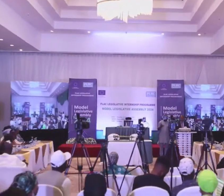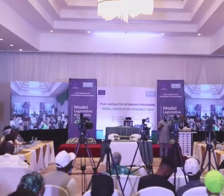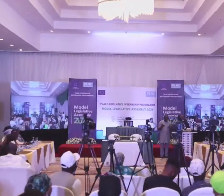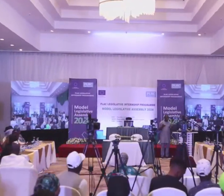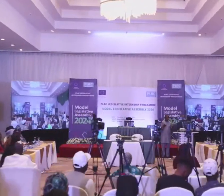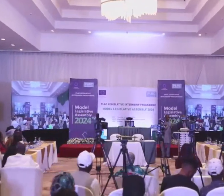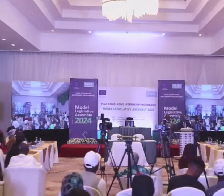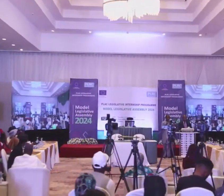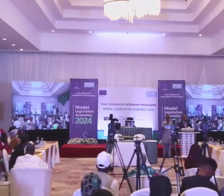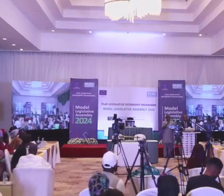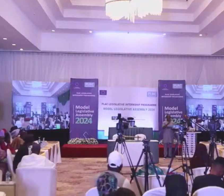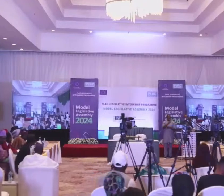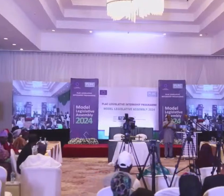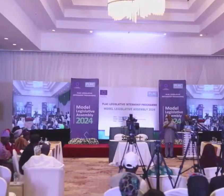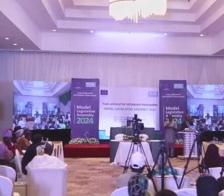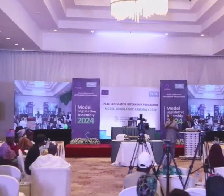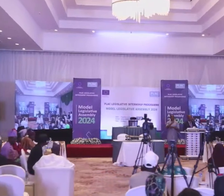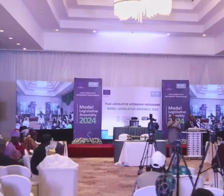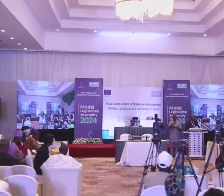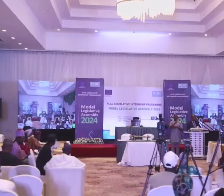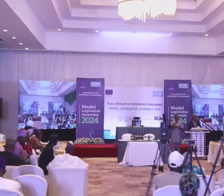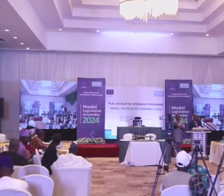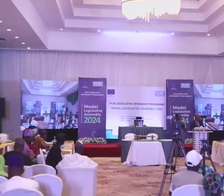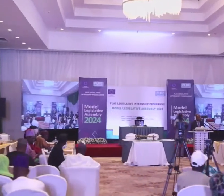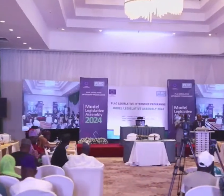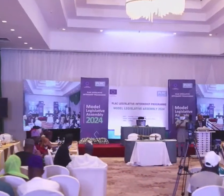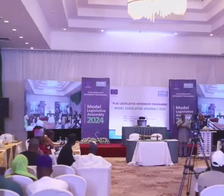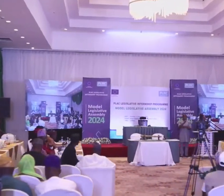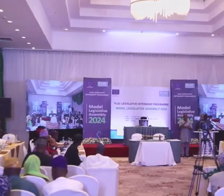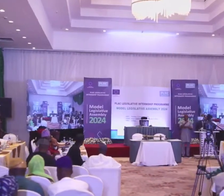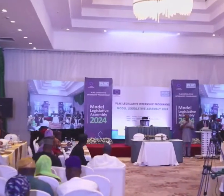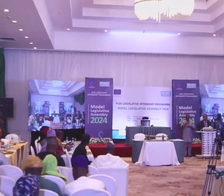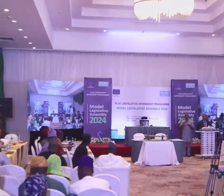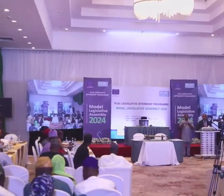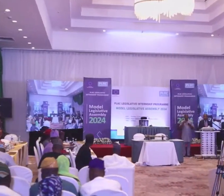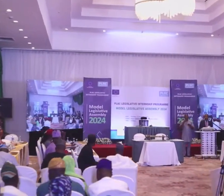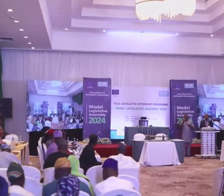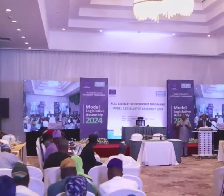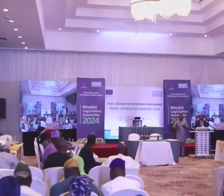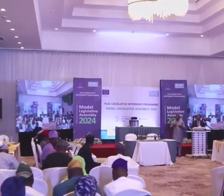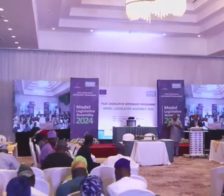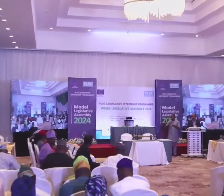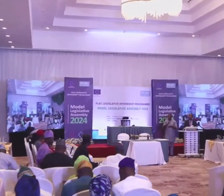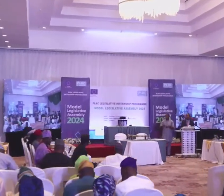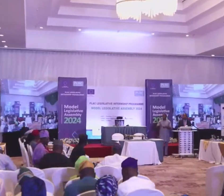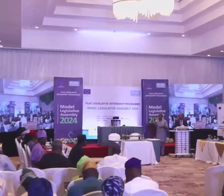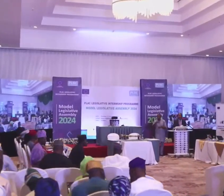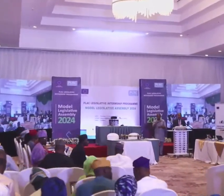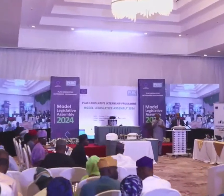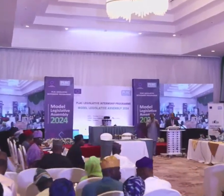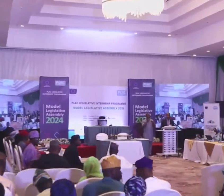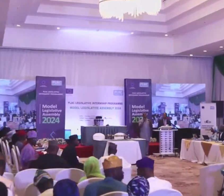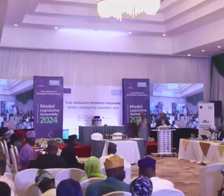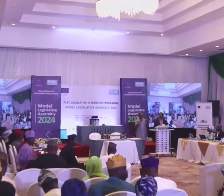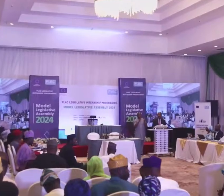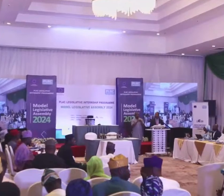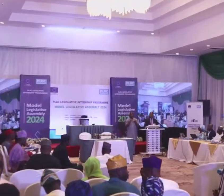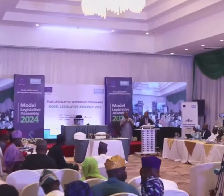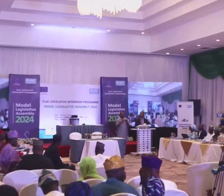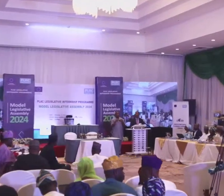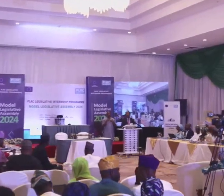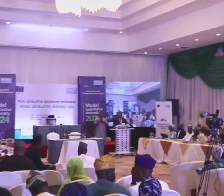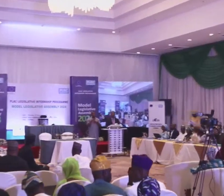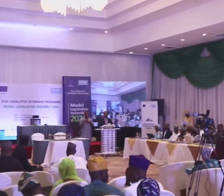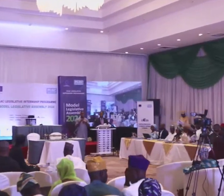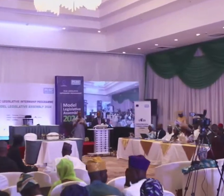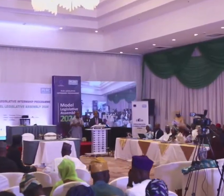articulating. So I'd like to say welcome to all of us and hope we have an interesting day. Laolu, thank you so much for all of